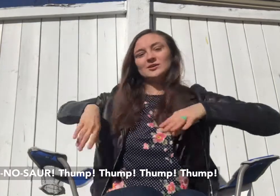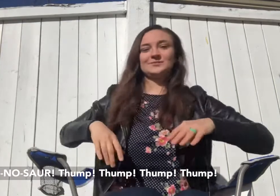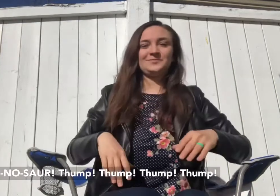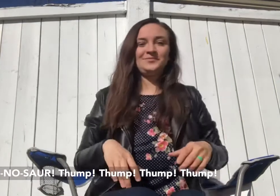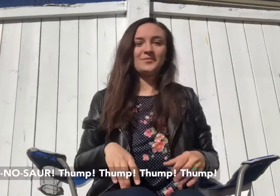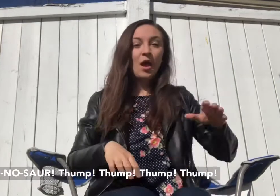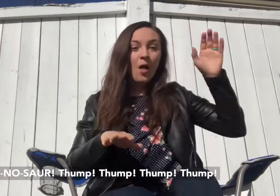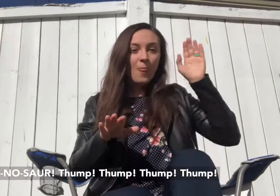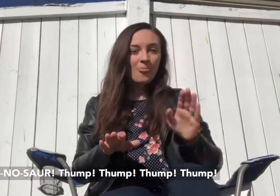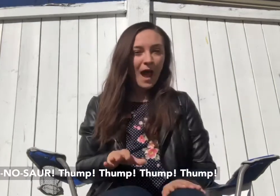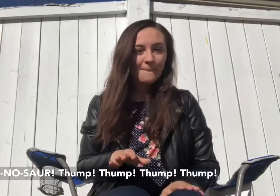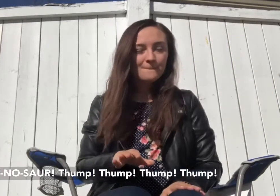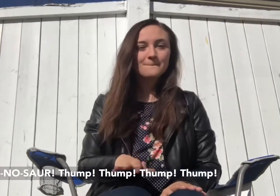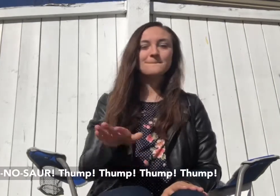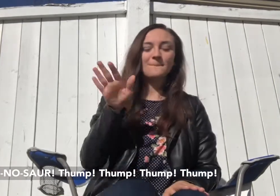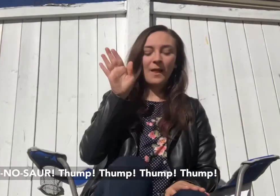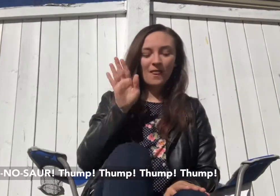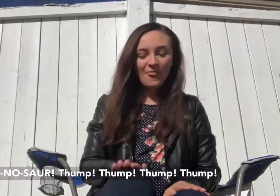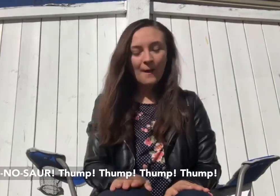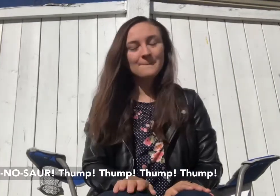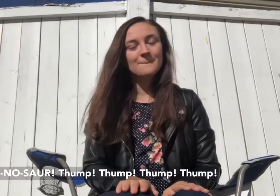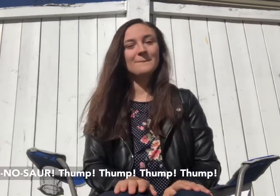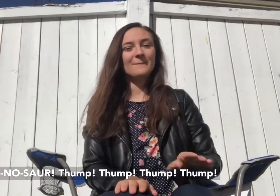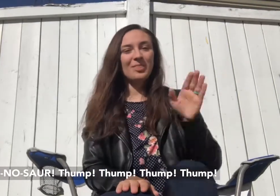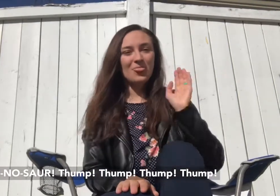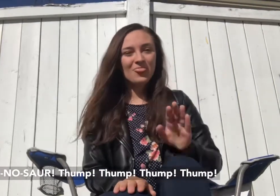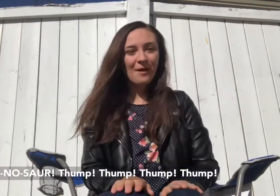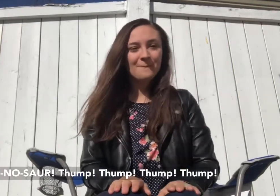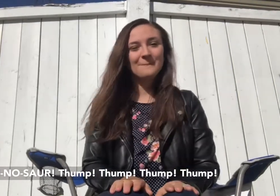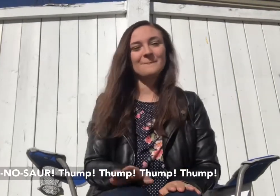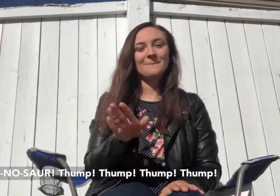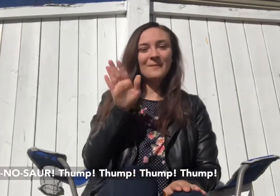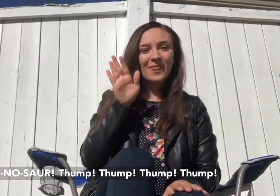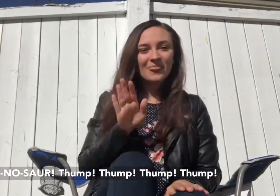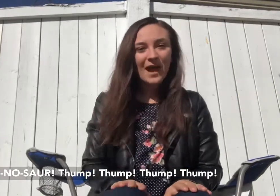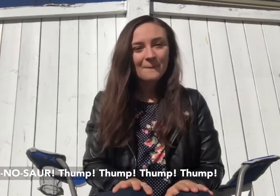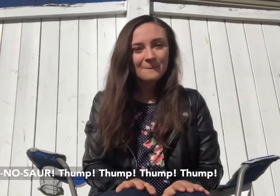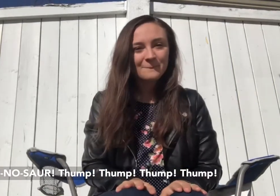Dinosaur! Thump, thump, thump. Thump.